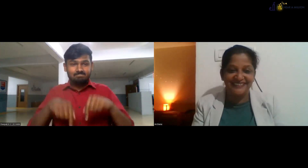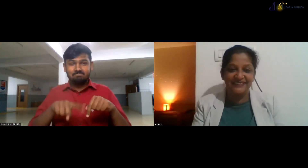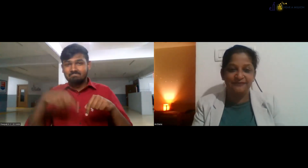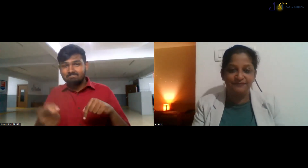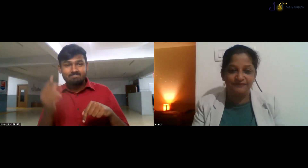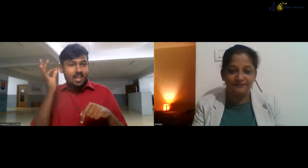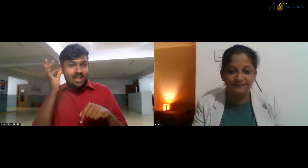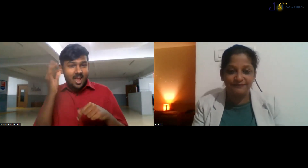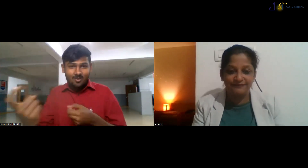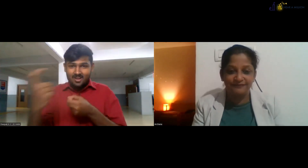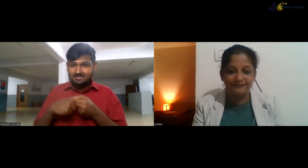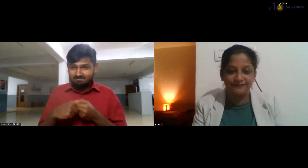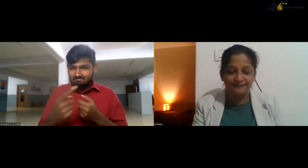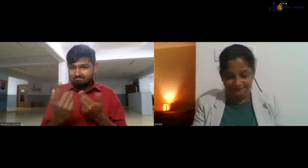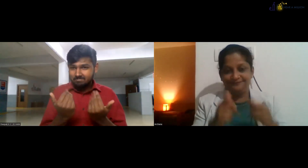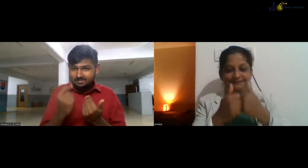Archana.